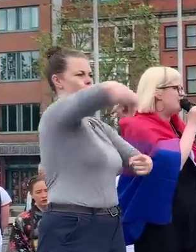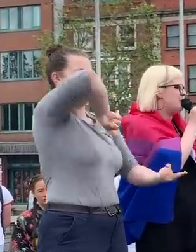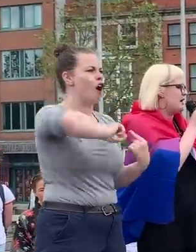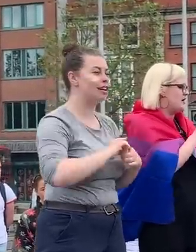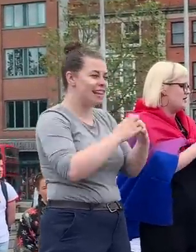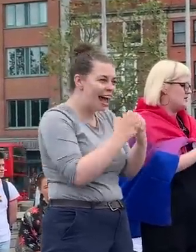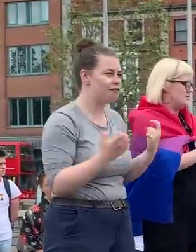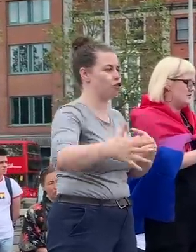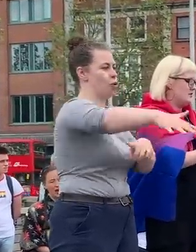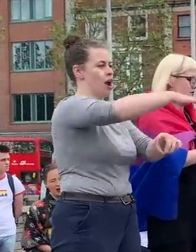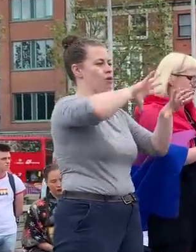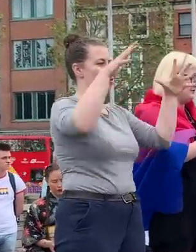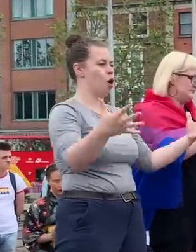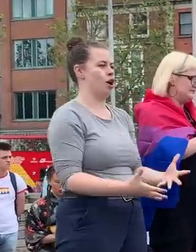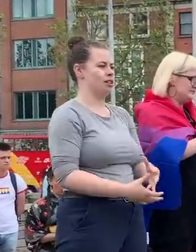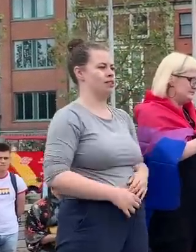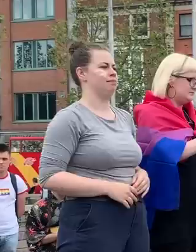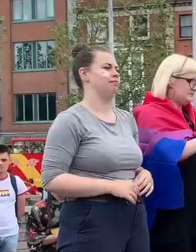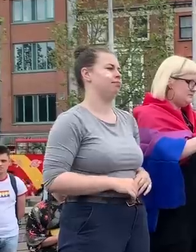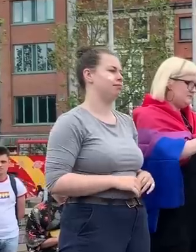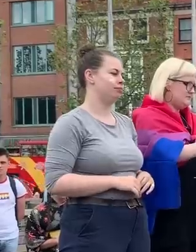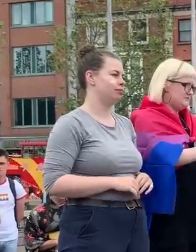people everywhere.